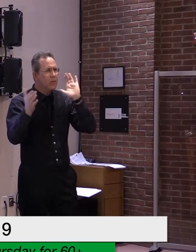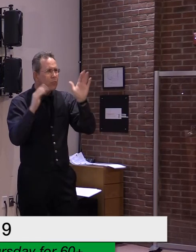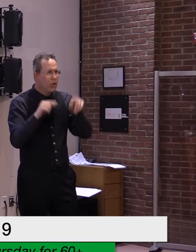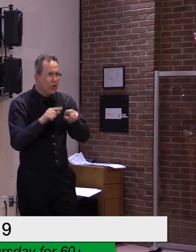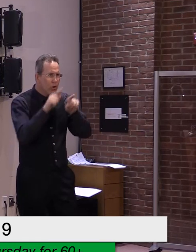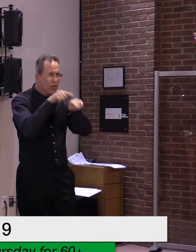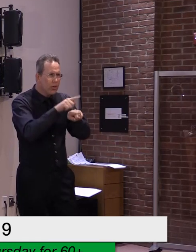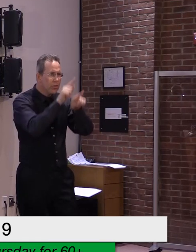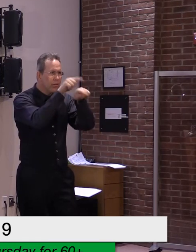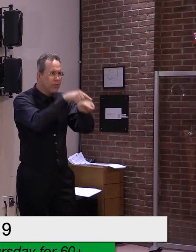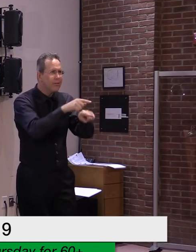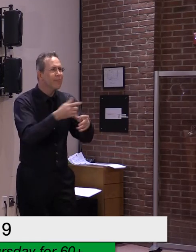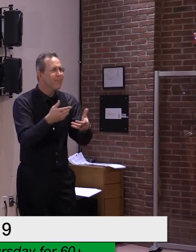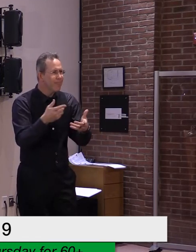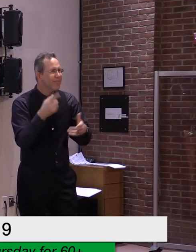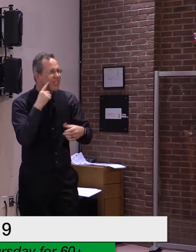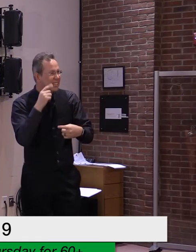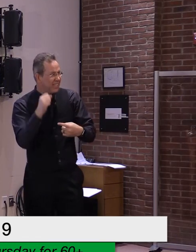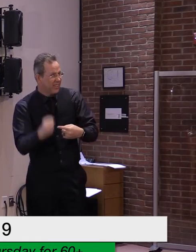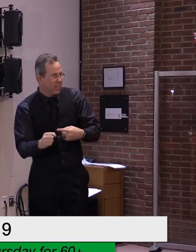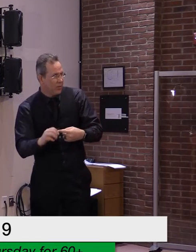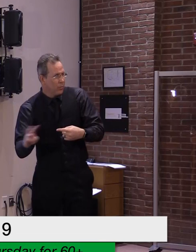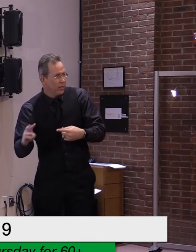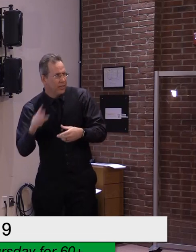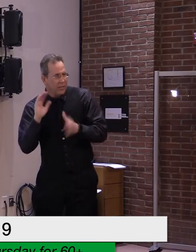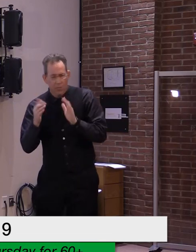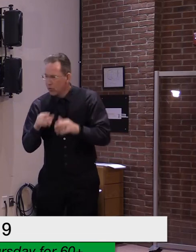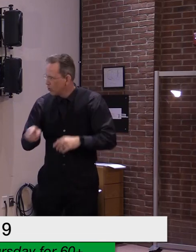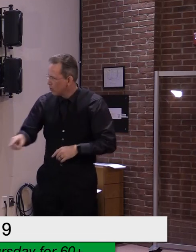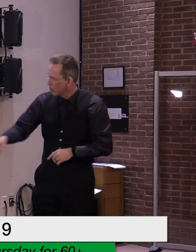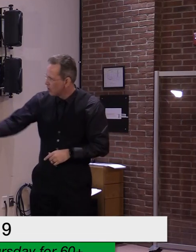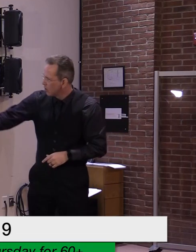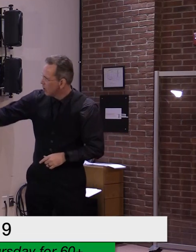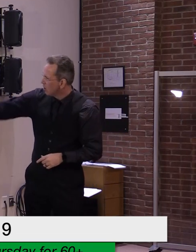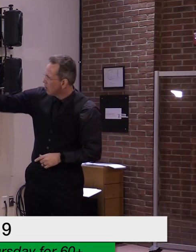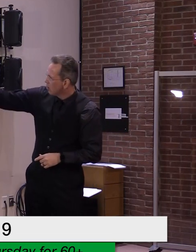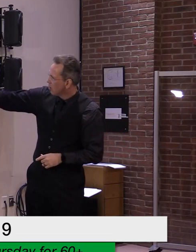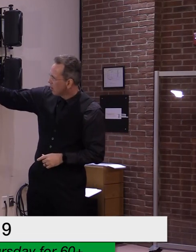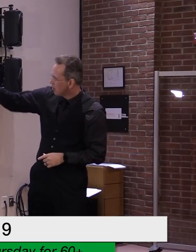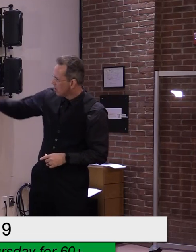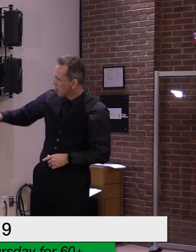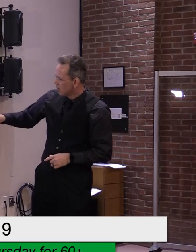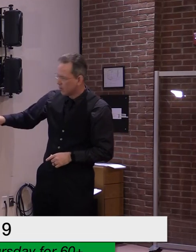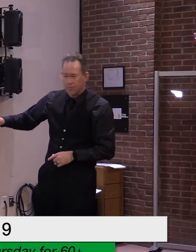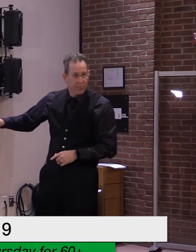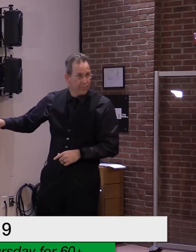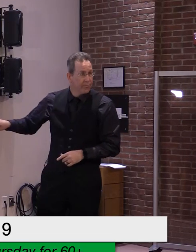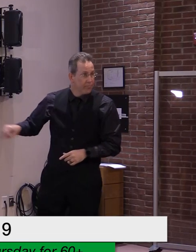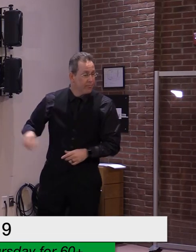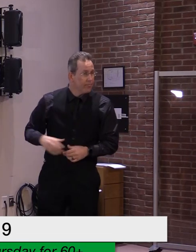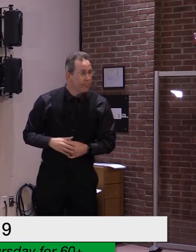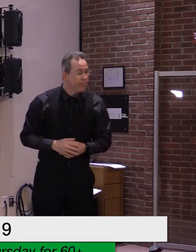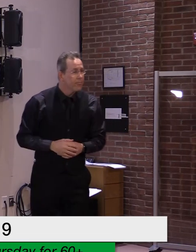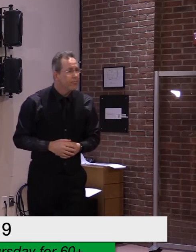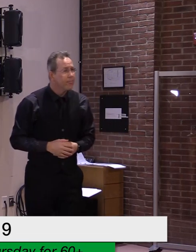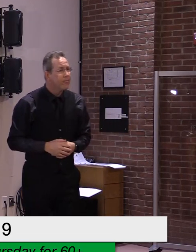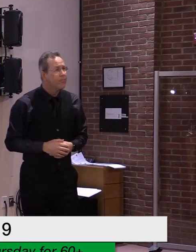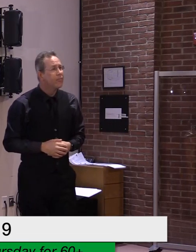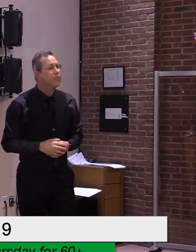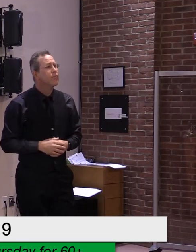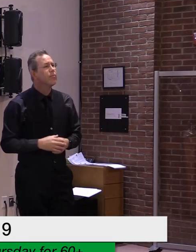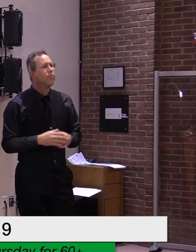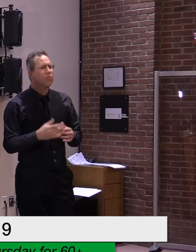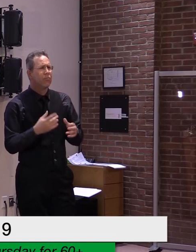while the South and the West have actually continued on a downward trajectory recently. Looking at it from